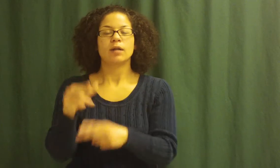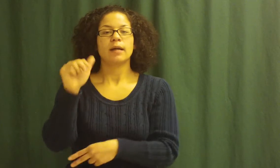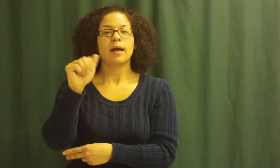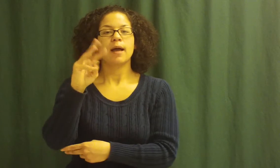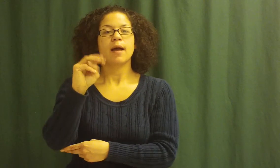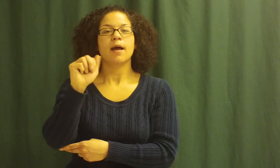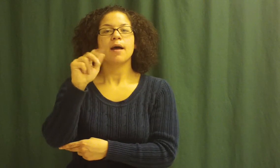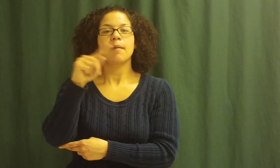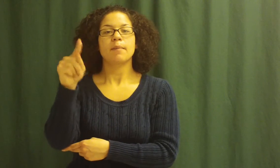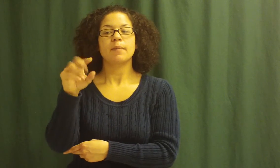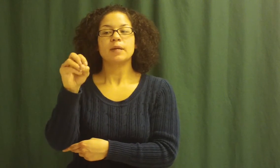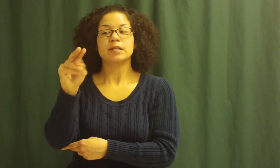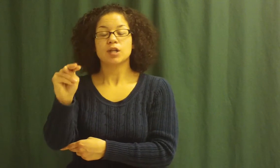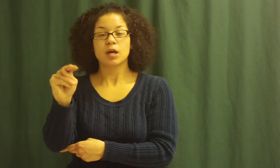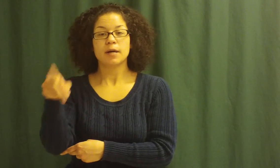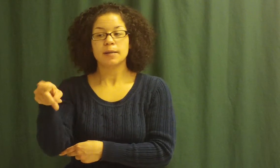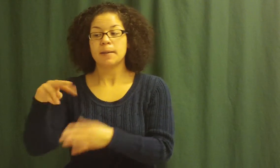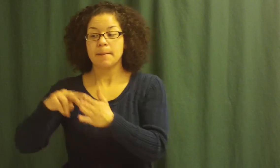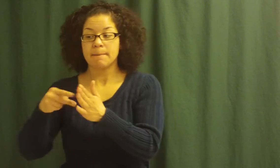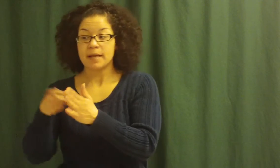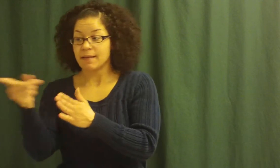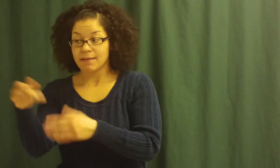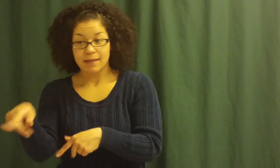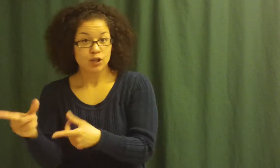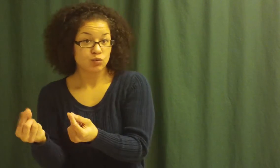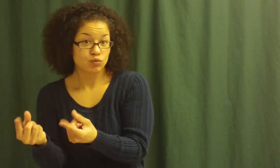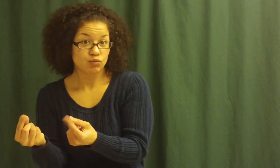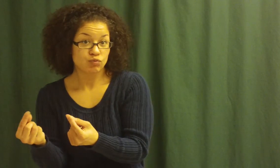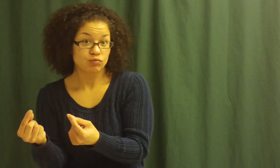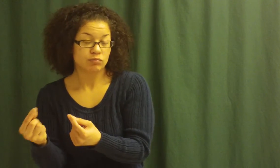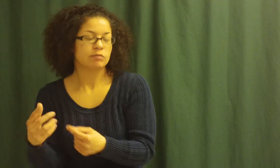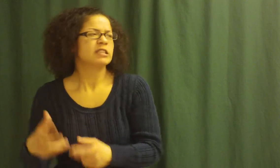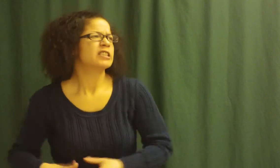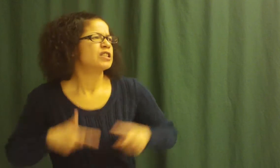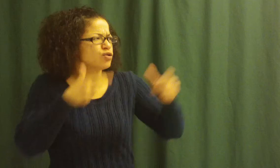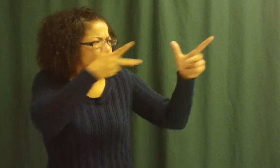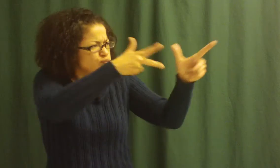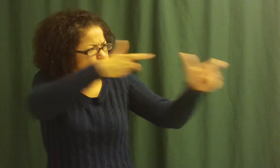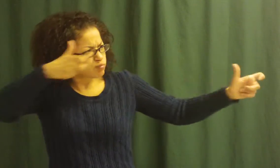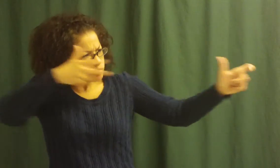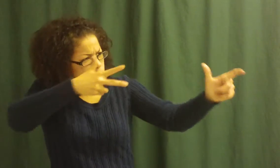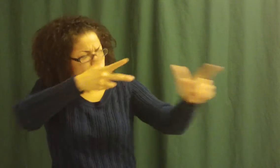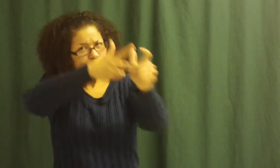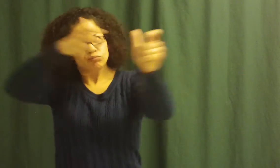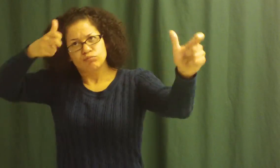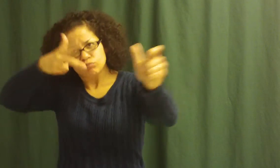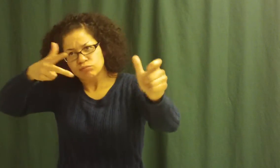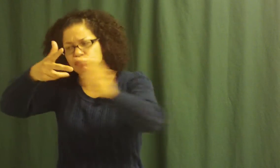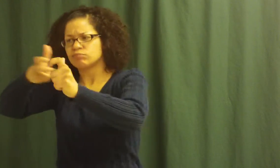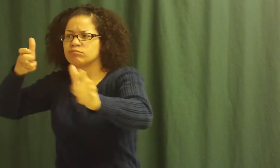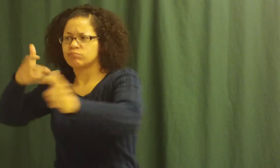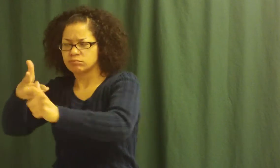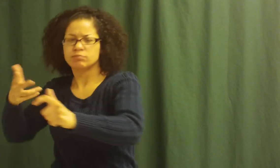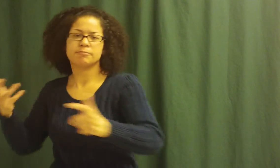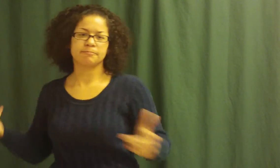Non-material culture refers to the non-physical idea that people have about their culture, including